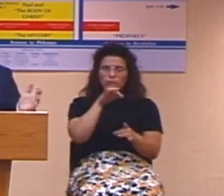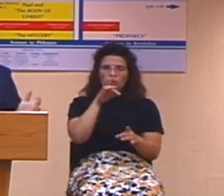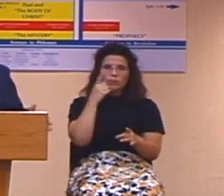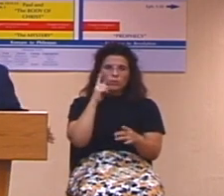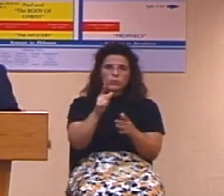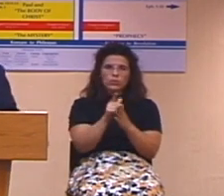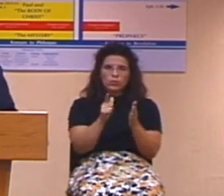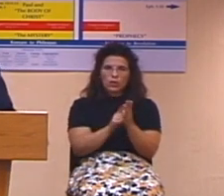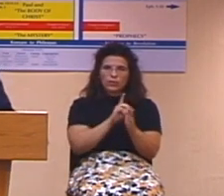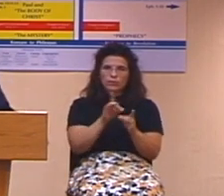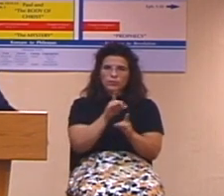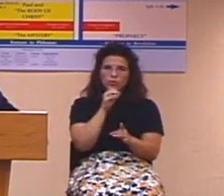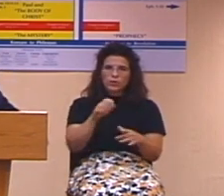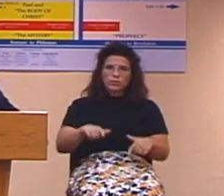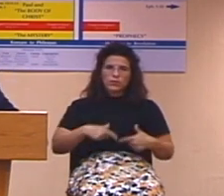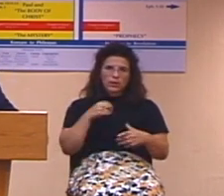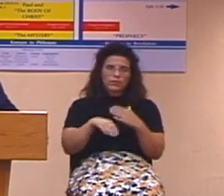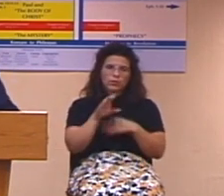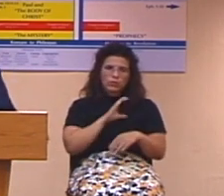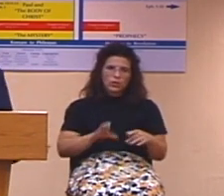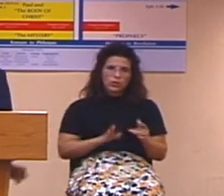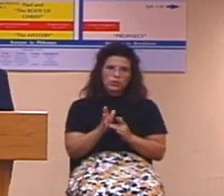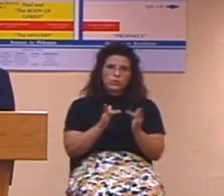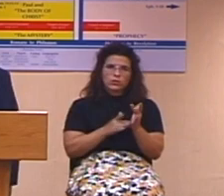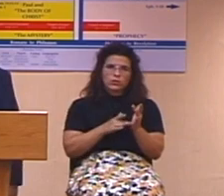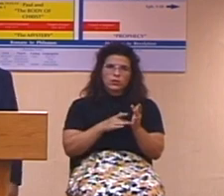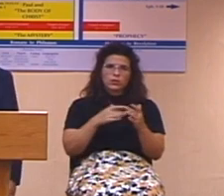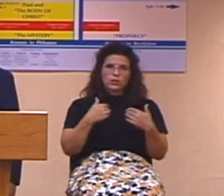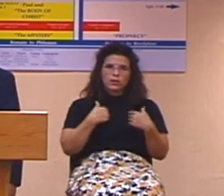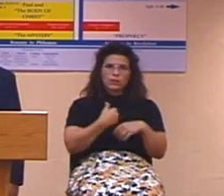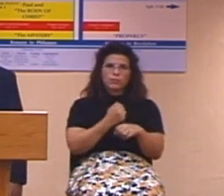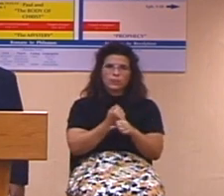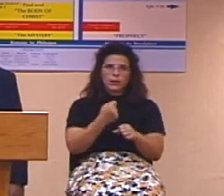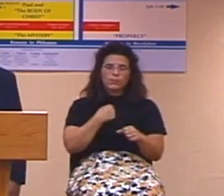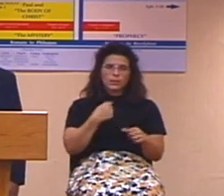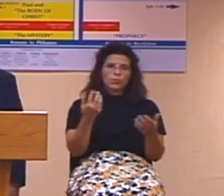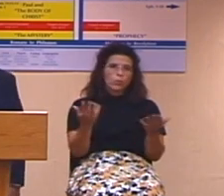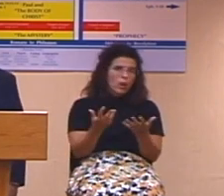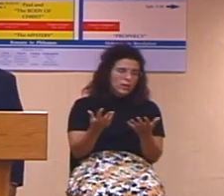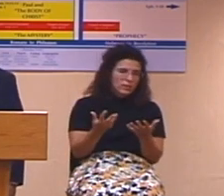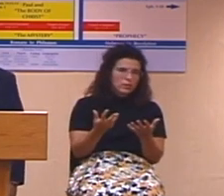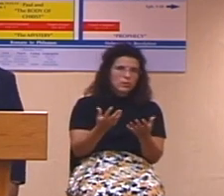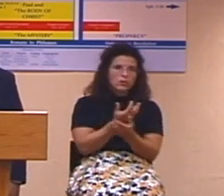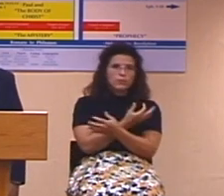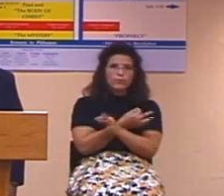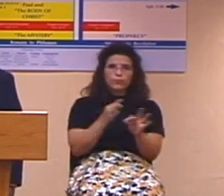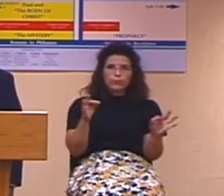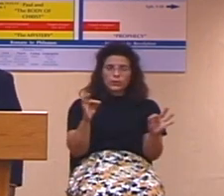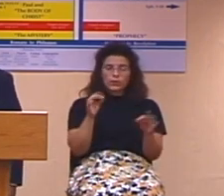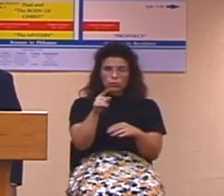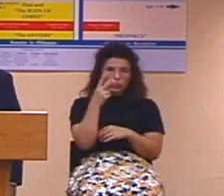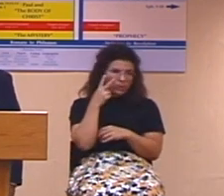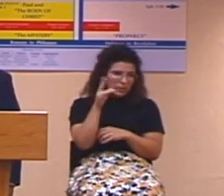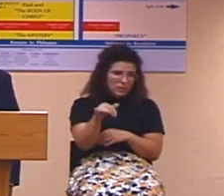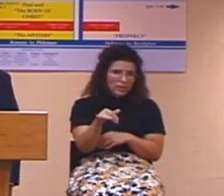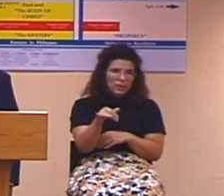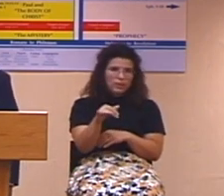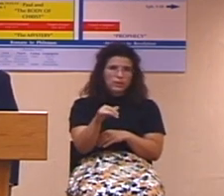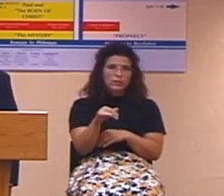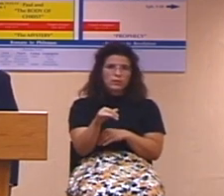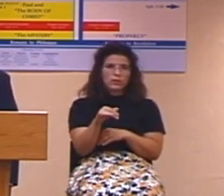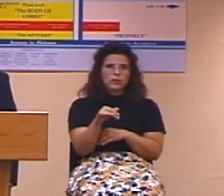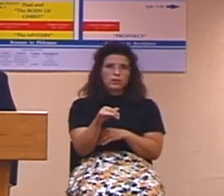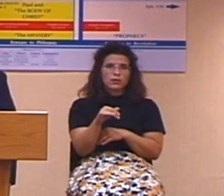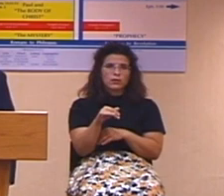For the law of the Spirit of life in Christ Jesus hath made me, what? Free? See that? Folks, you